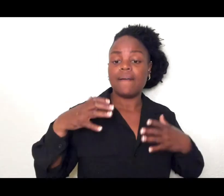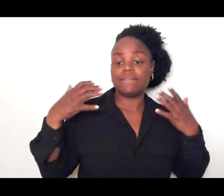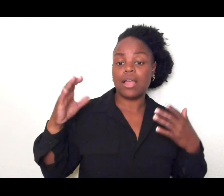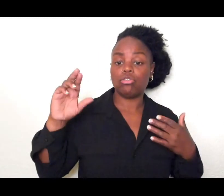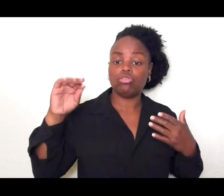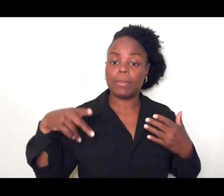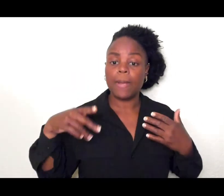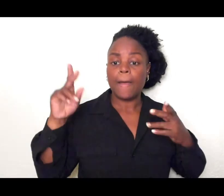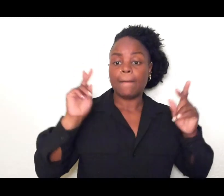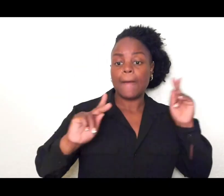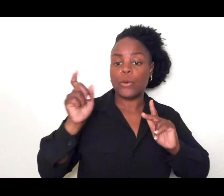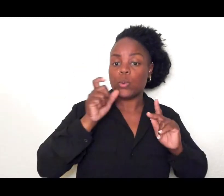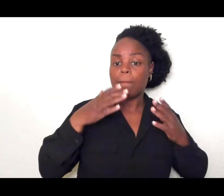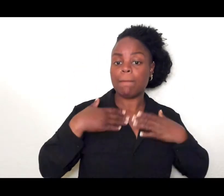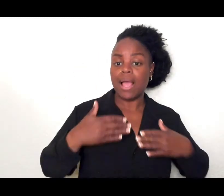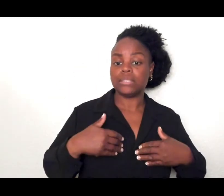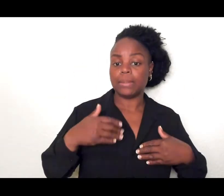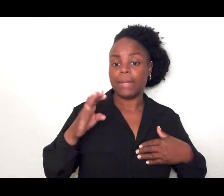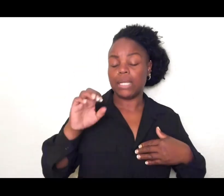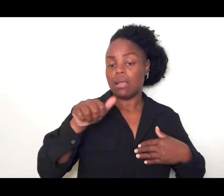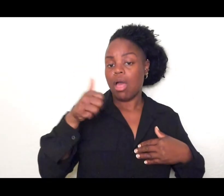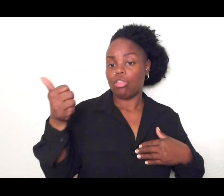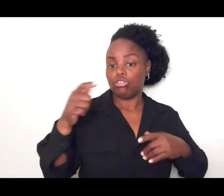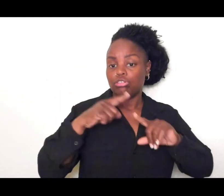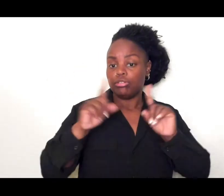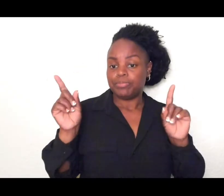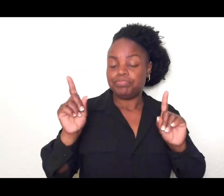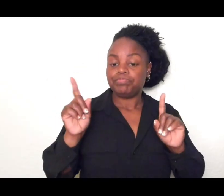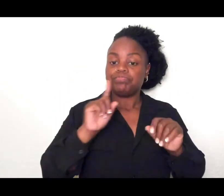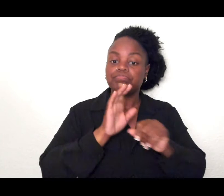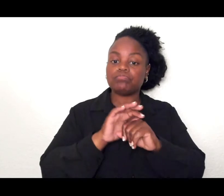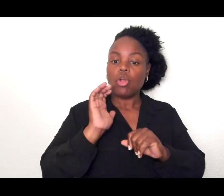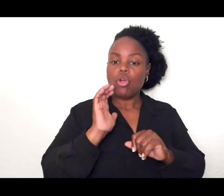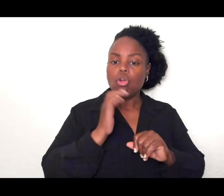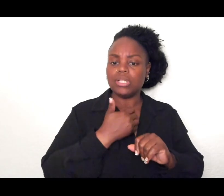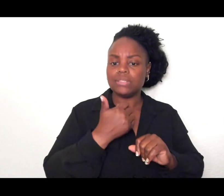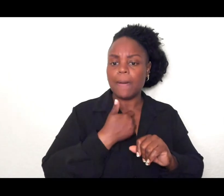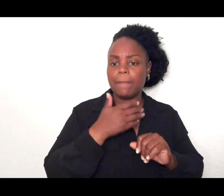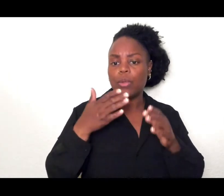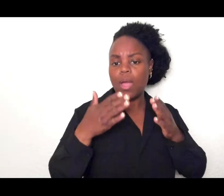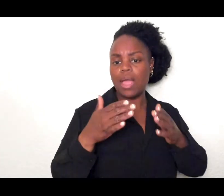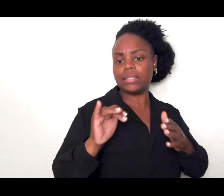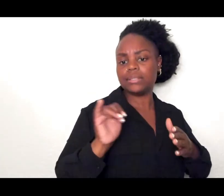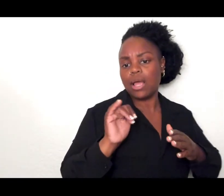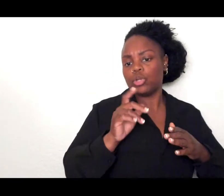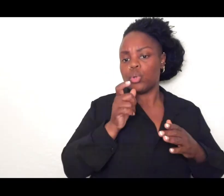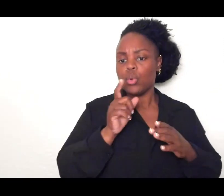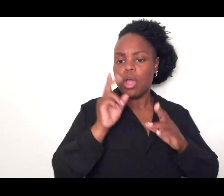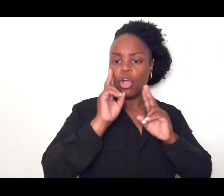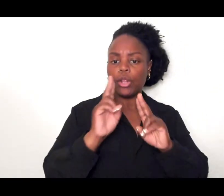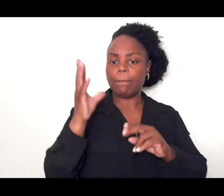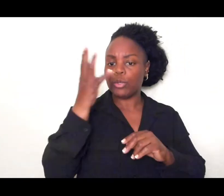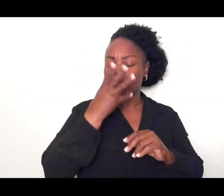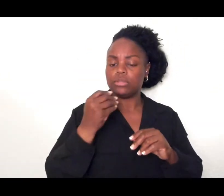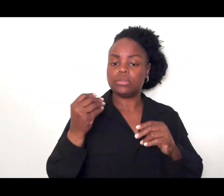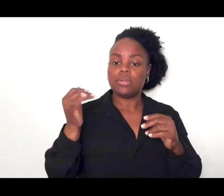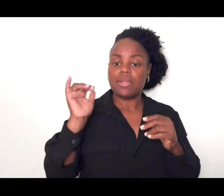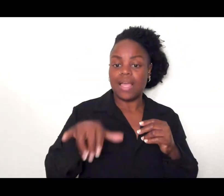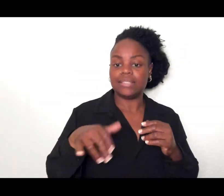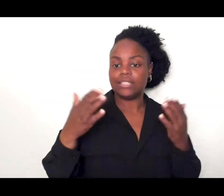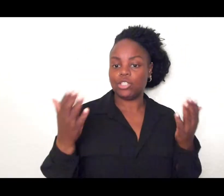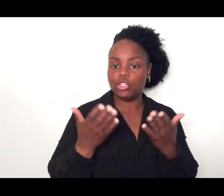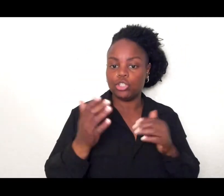did, I was really channeling and communicating with bees. We know that bees are in a state